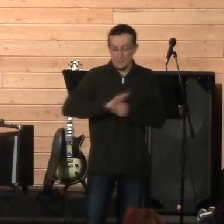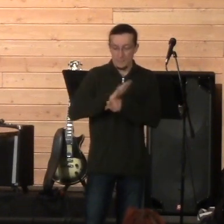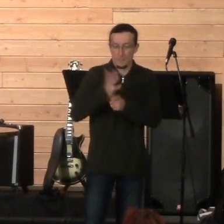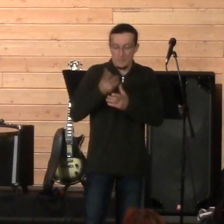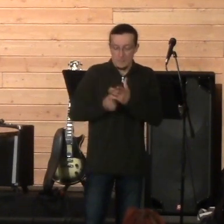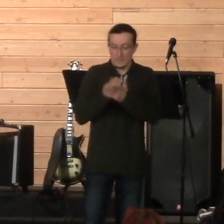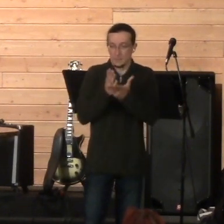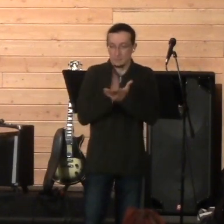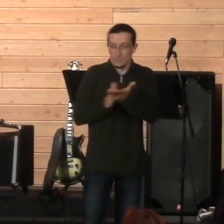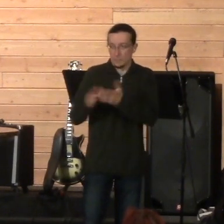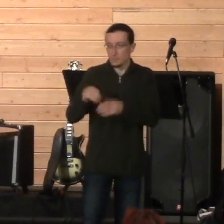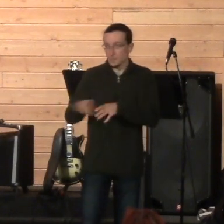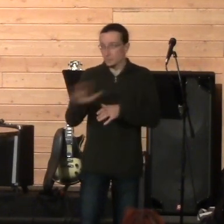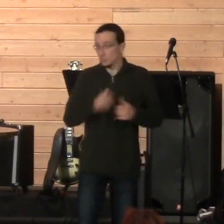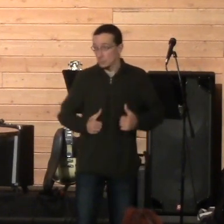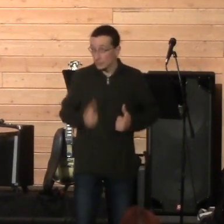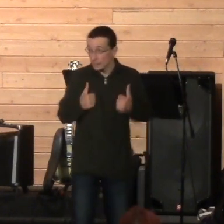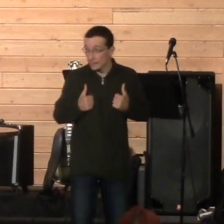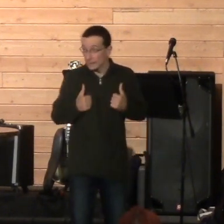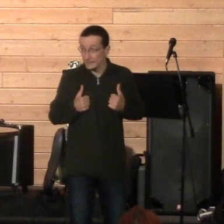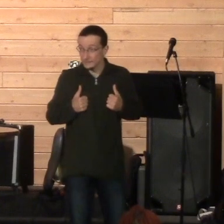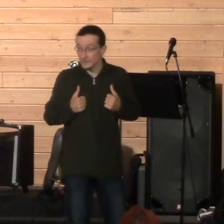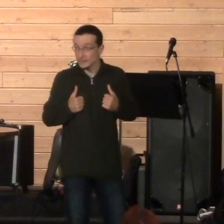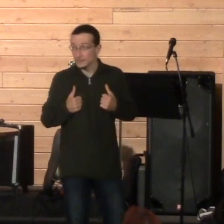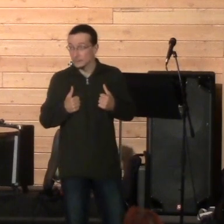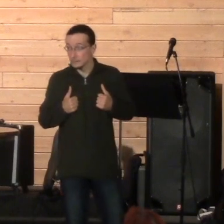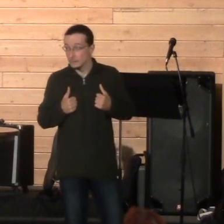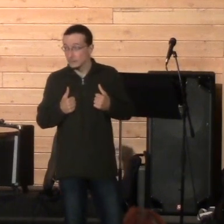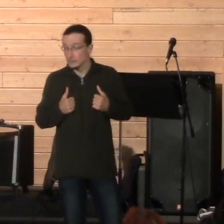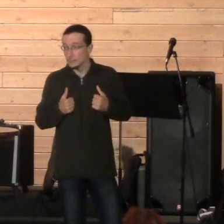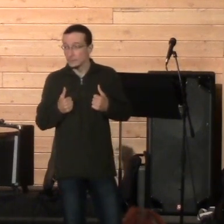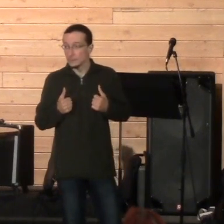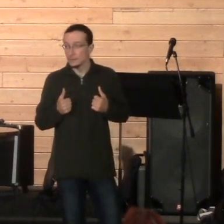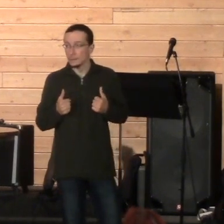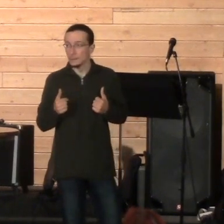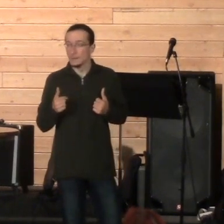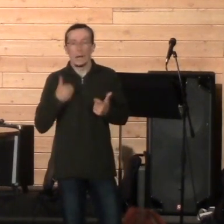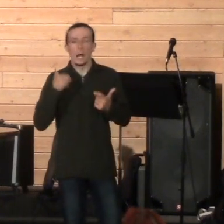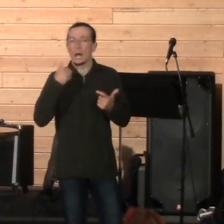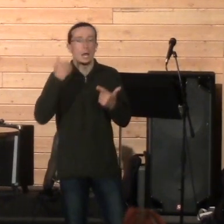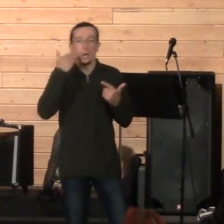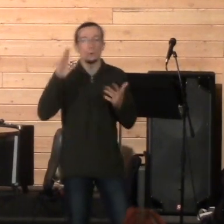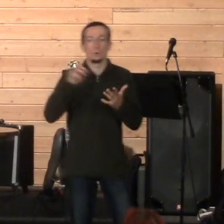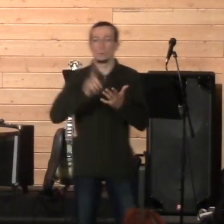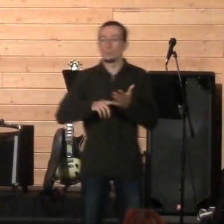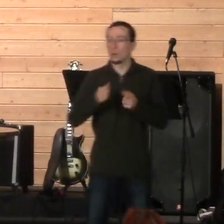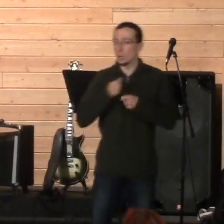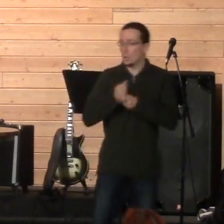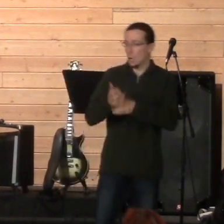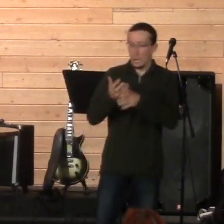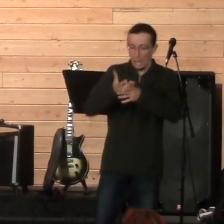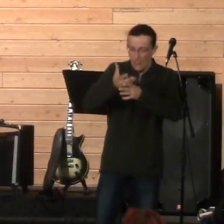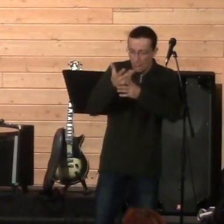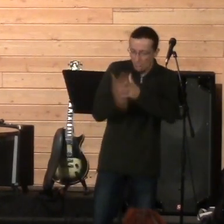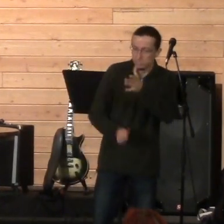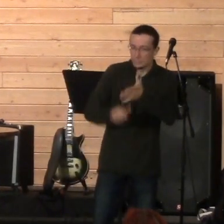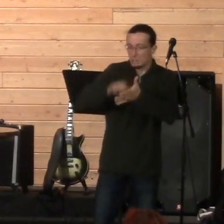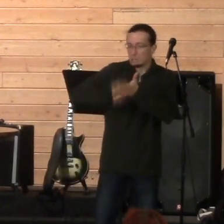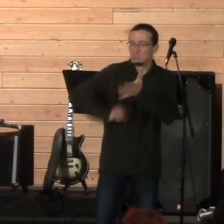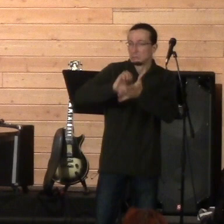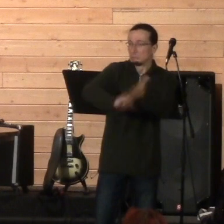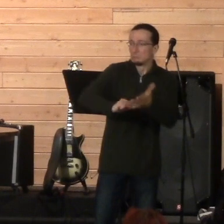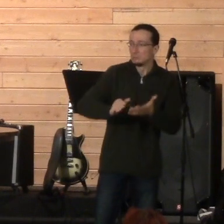pieces? I don't know what it is that ripped pieces out of your puzzle. Maybe your